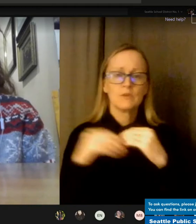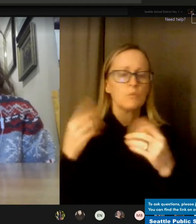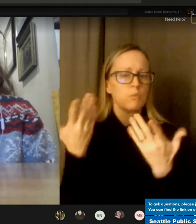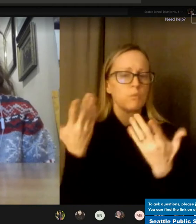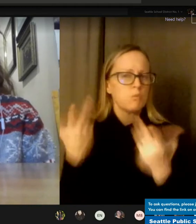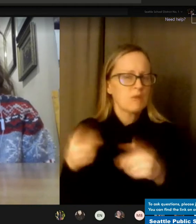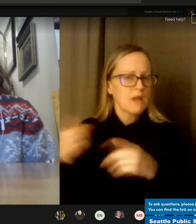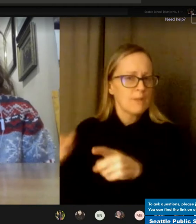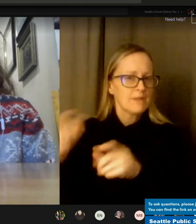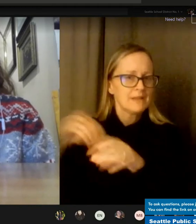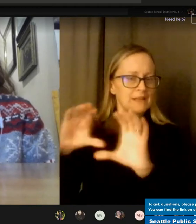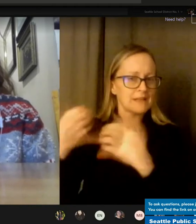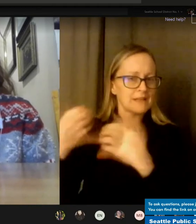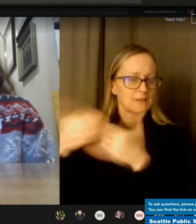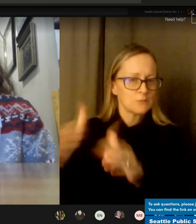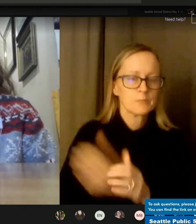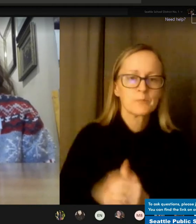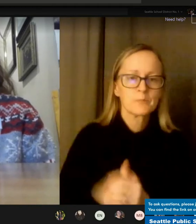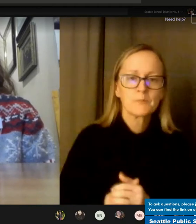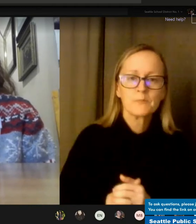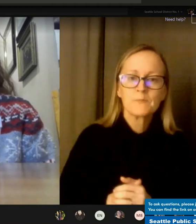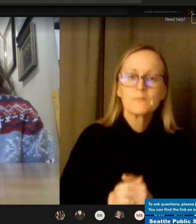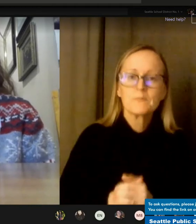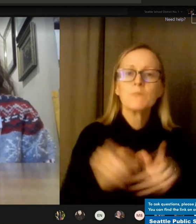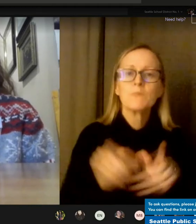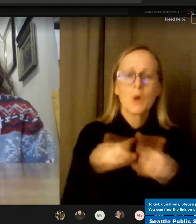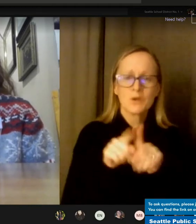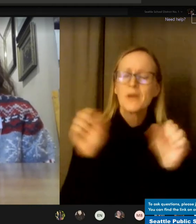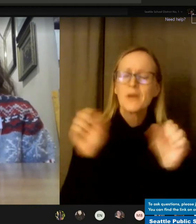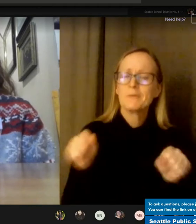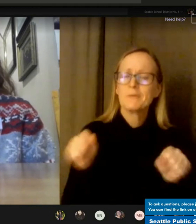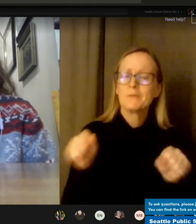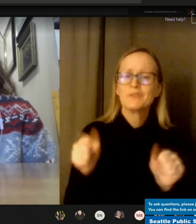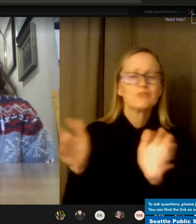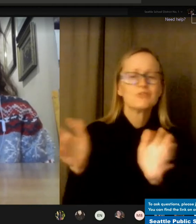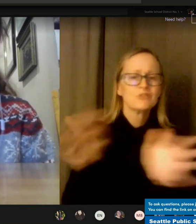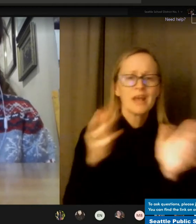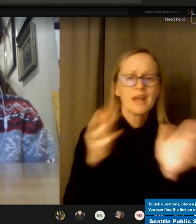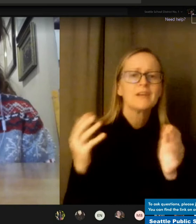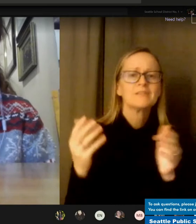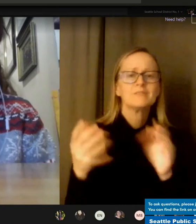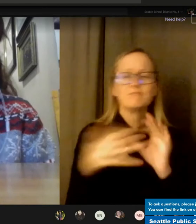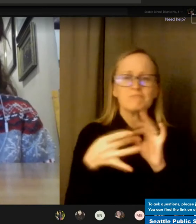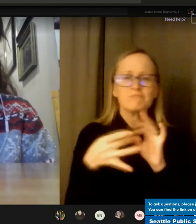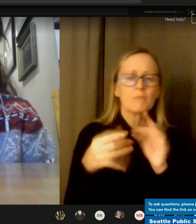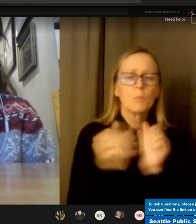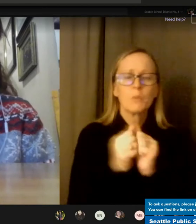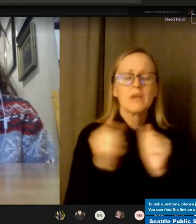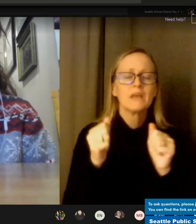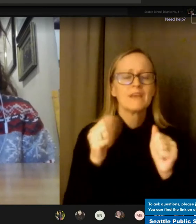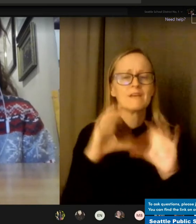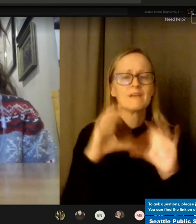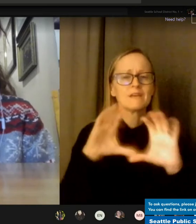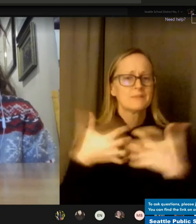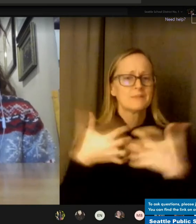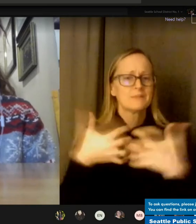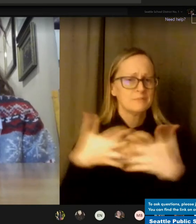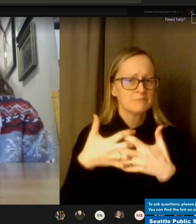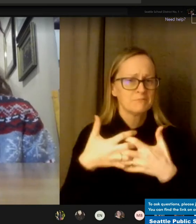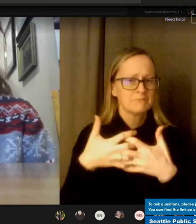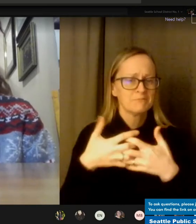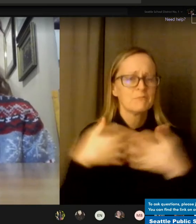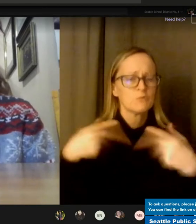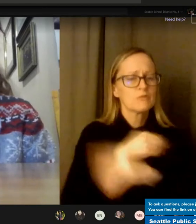repetitive phrases with their classmates while online. When needed, your student may be in a